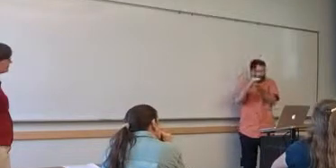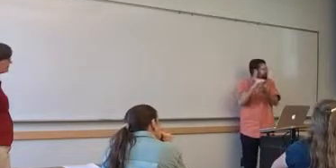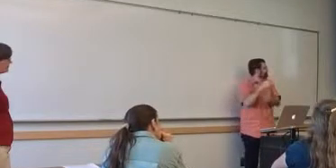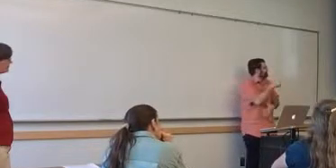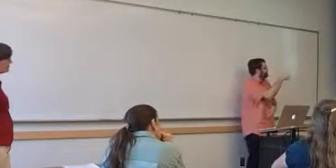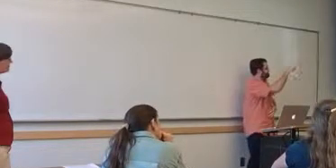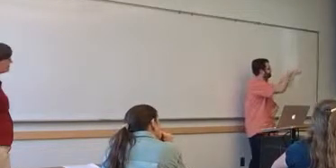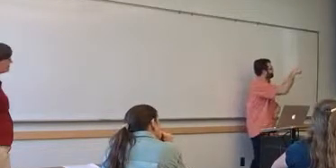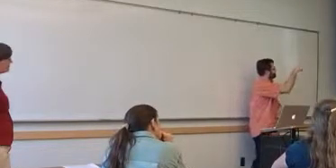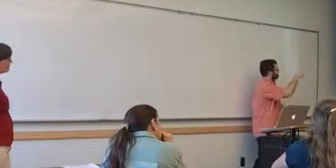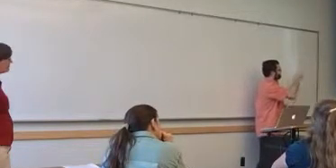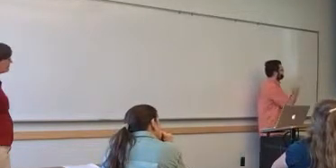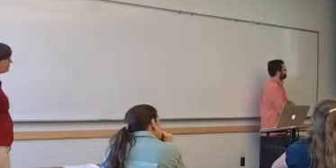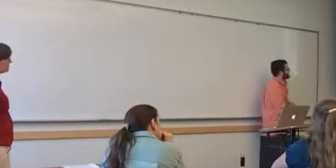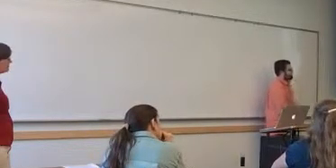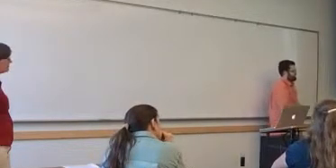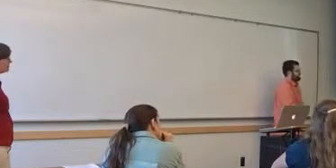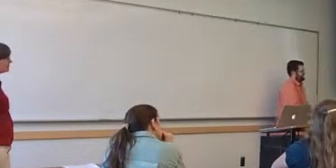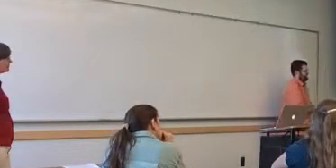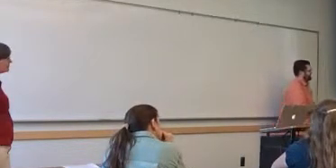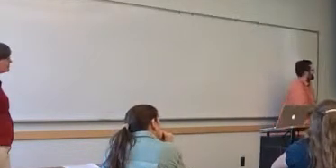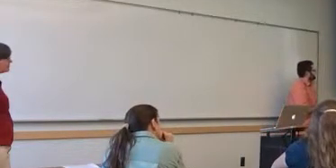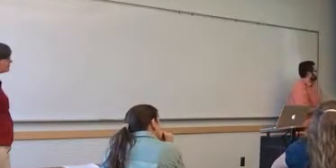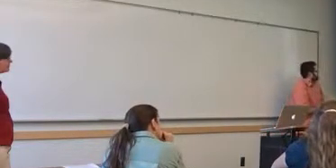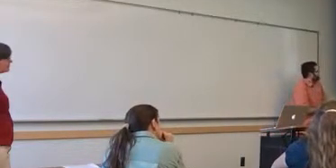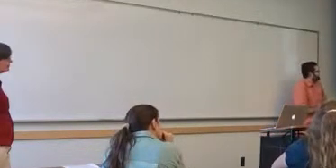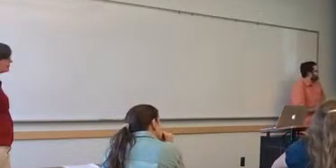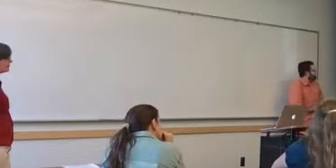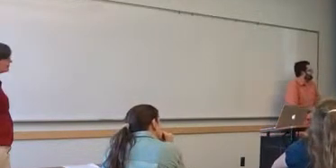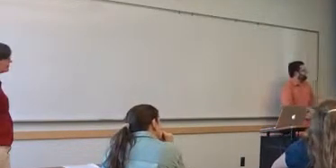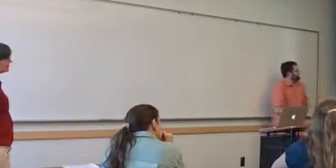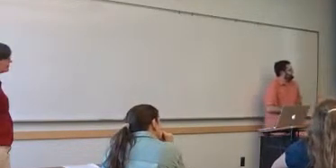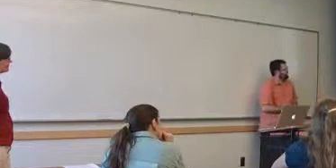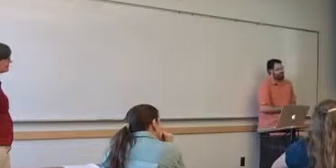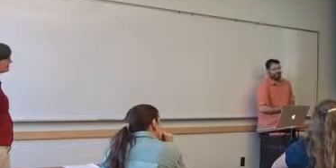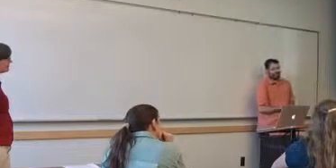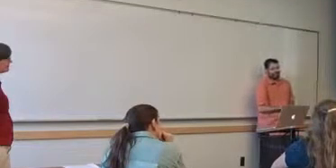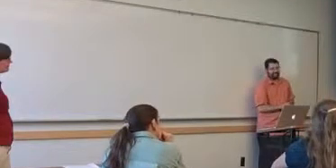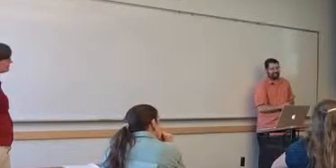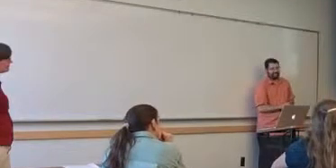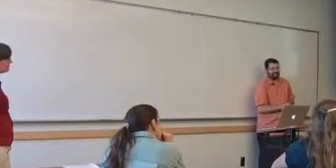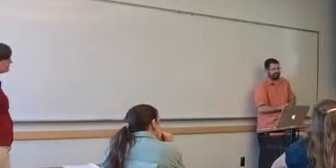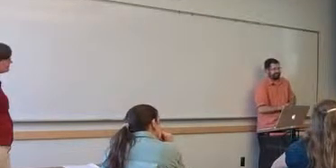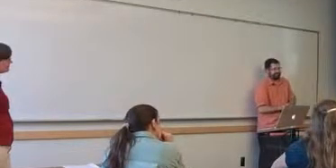So if you can see the difference that it might take. So the left column here is English and the right column is ASL.